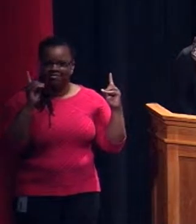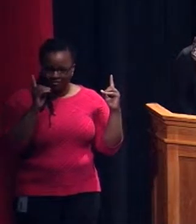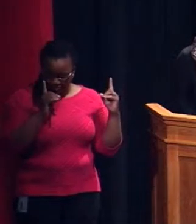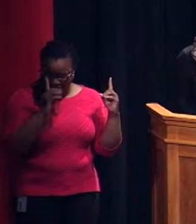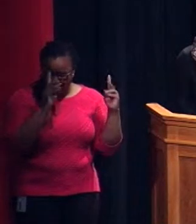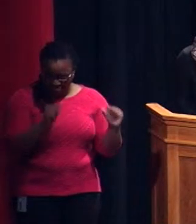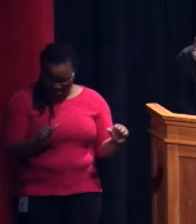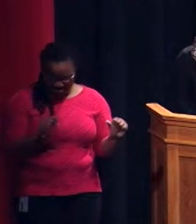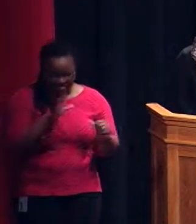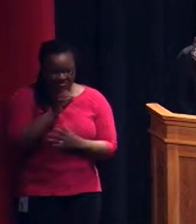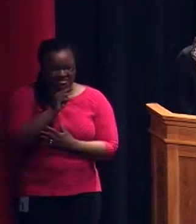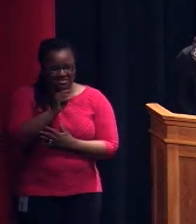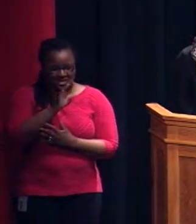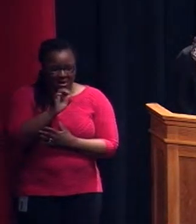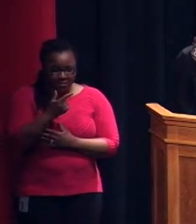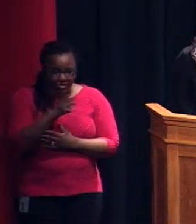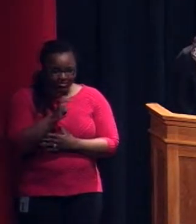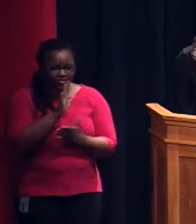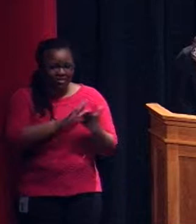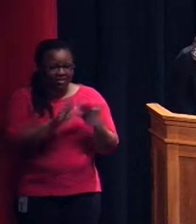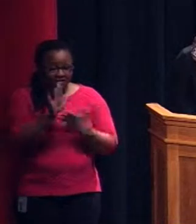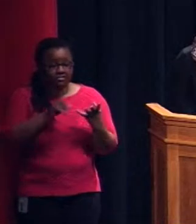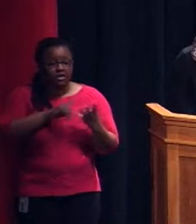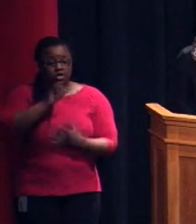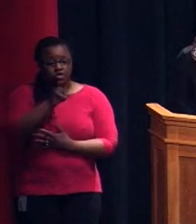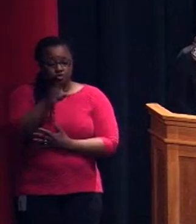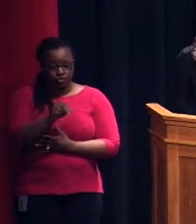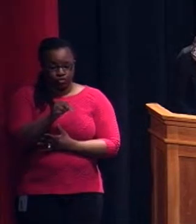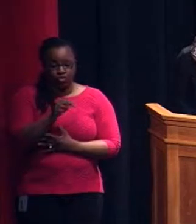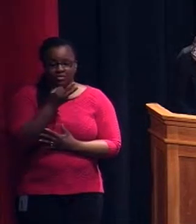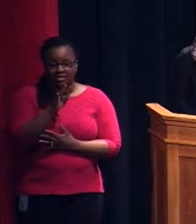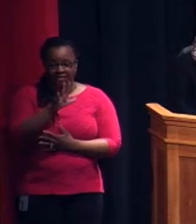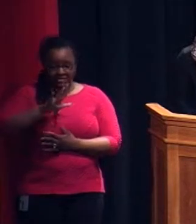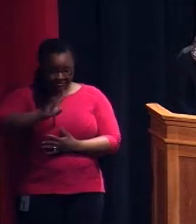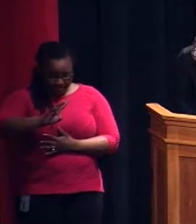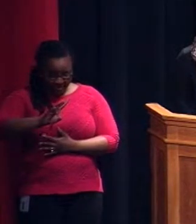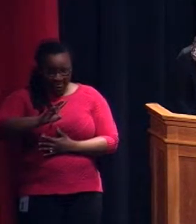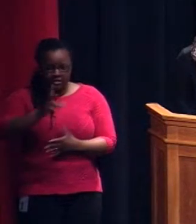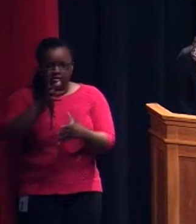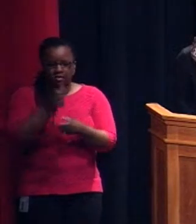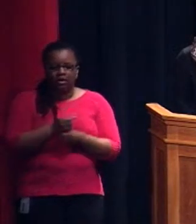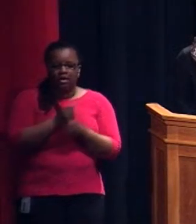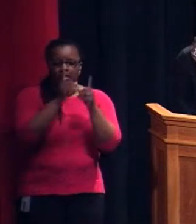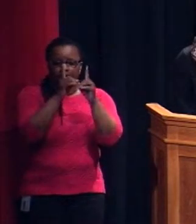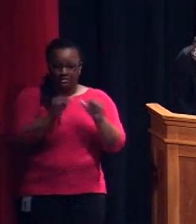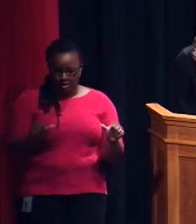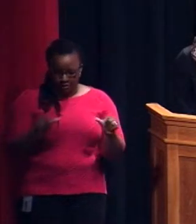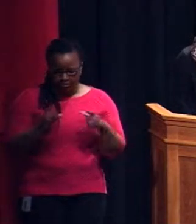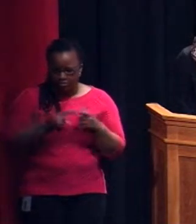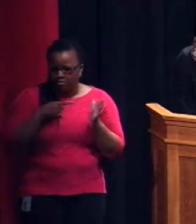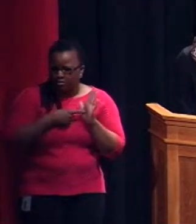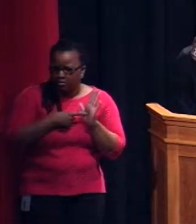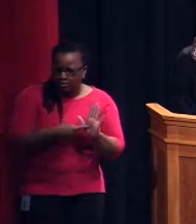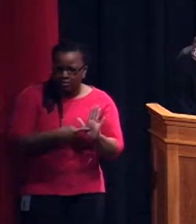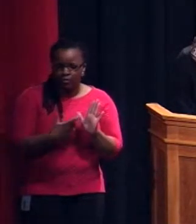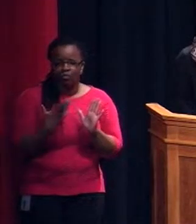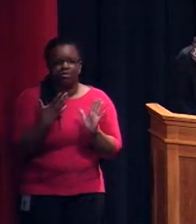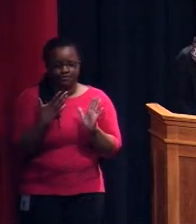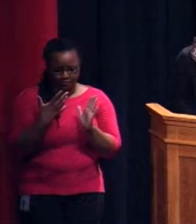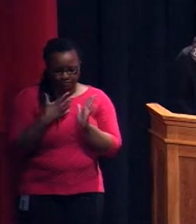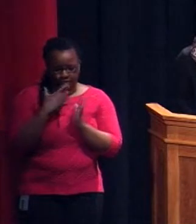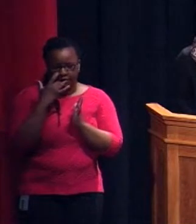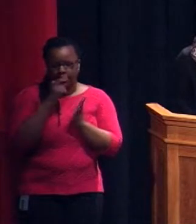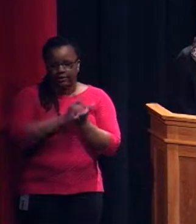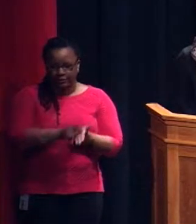1997, he received the honorary doctorate in sacred literature from the Spirit of Truth Institute in Richmond,